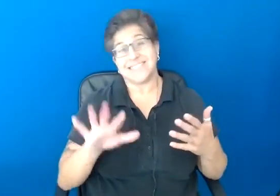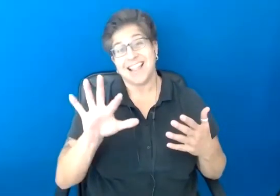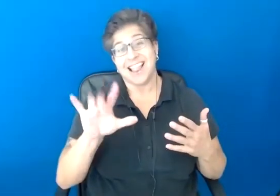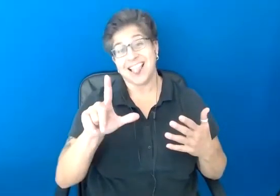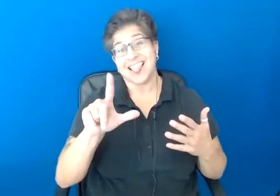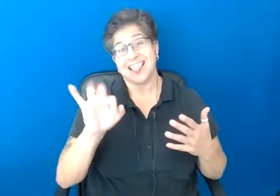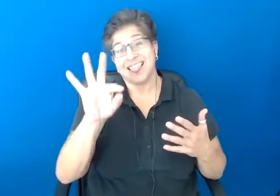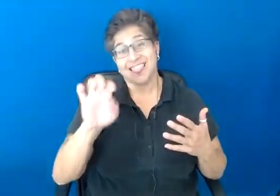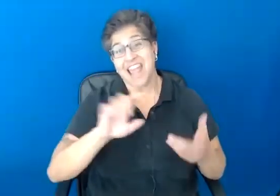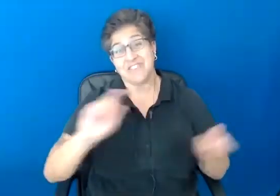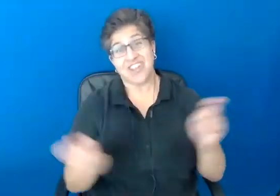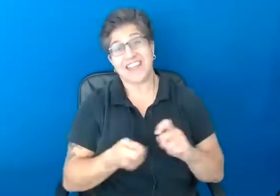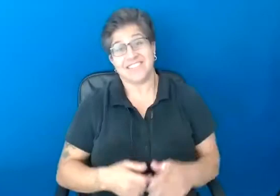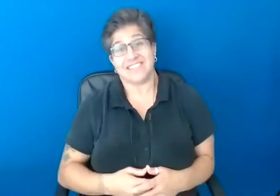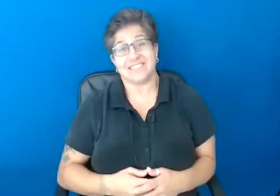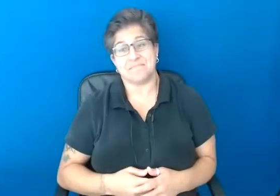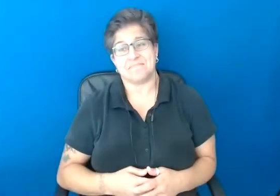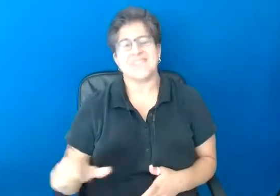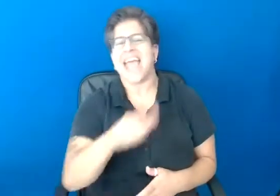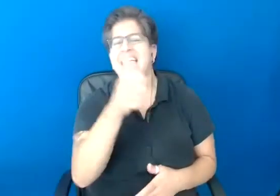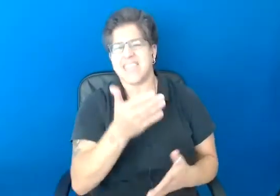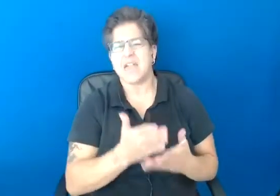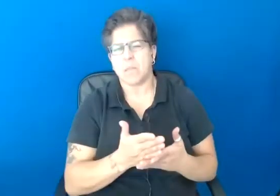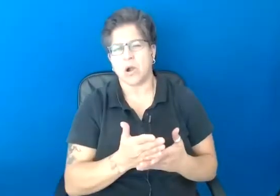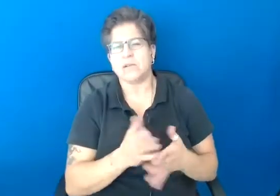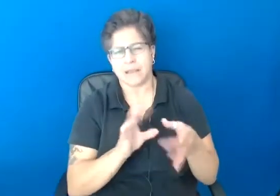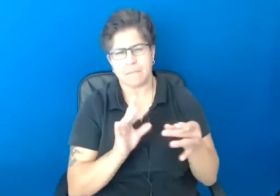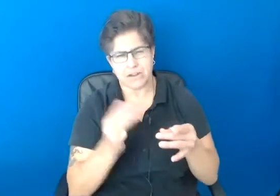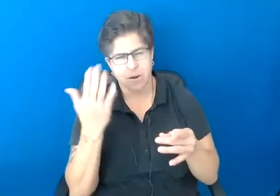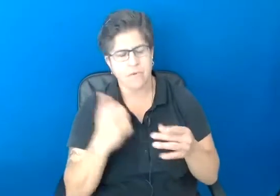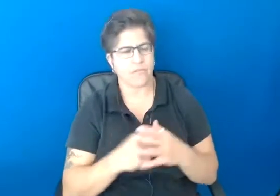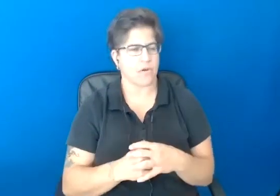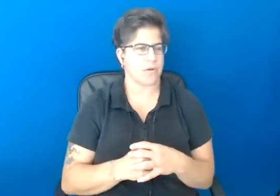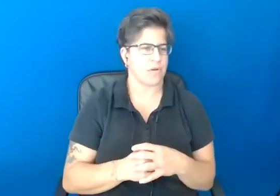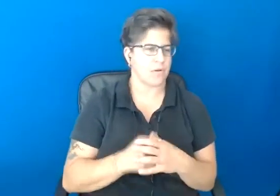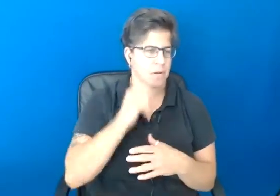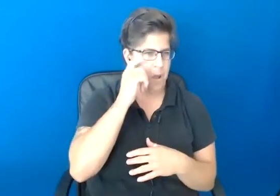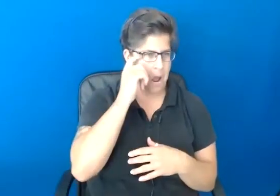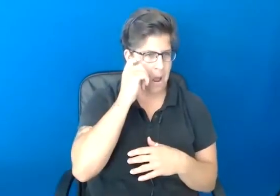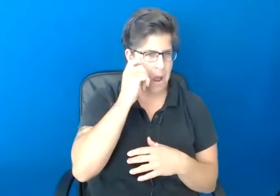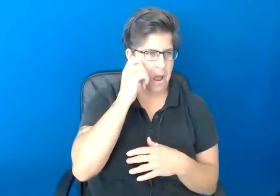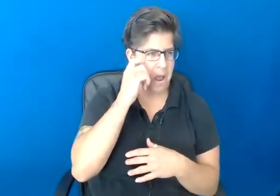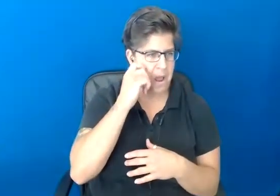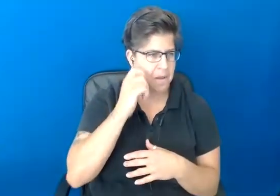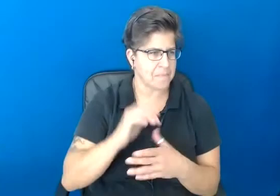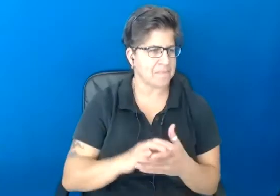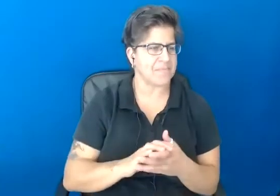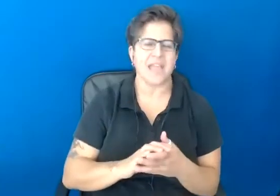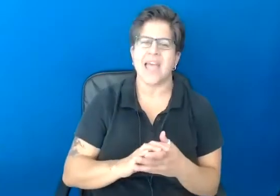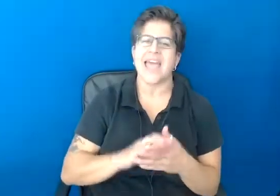d'etre are the beginners. It's important that we are sharing with them how we change our